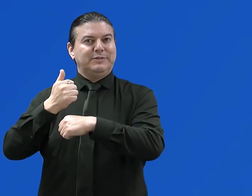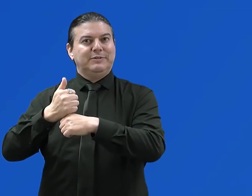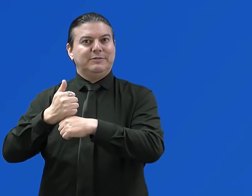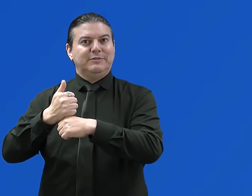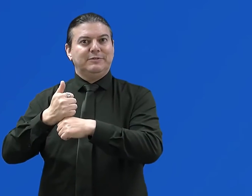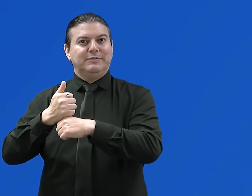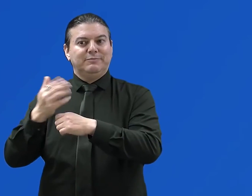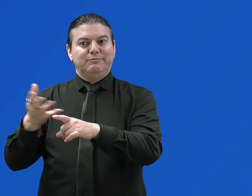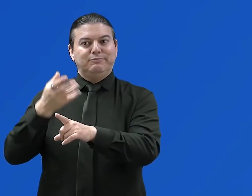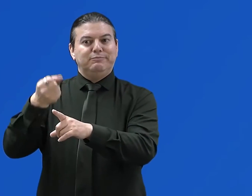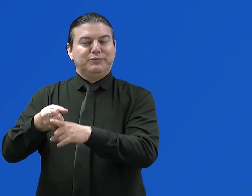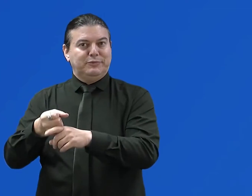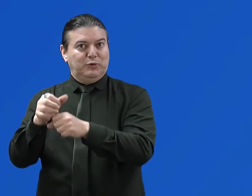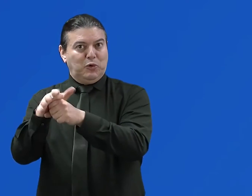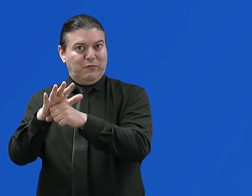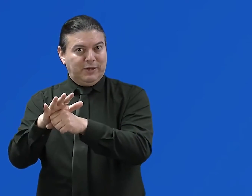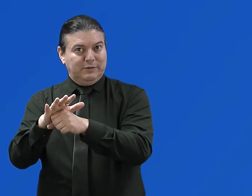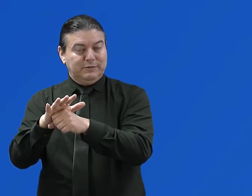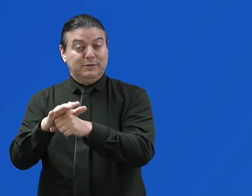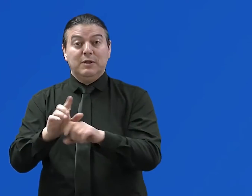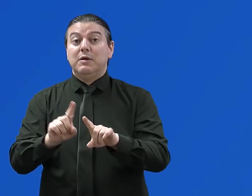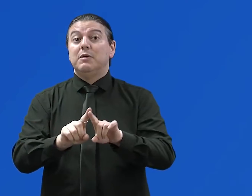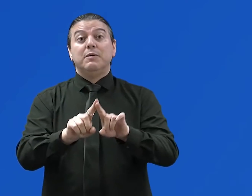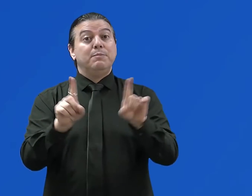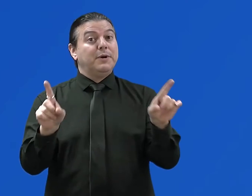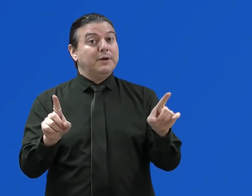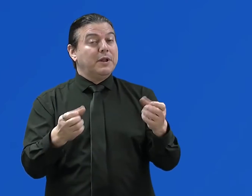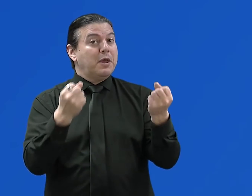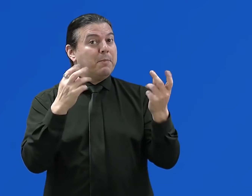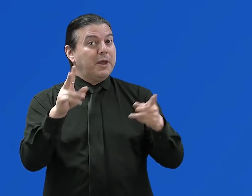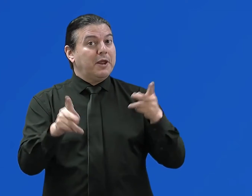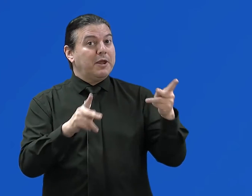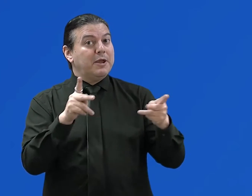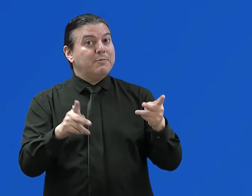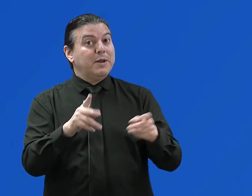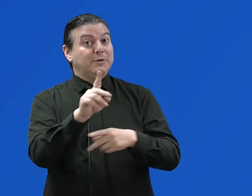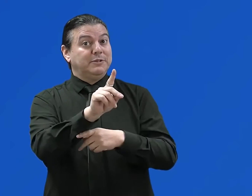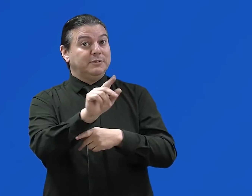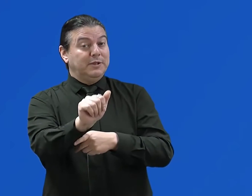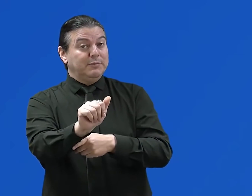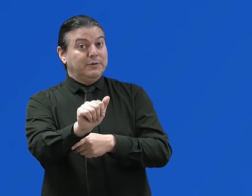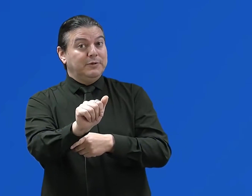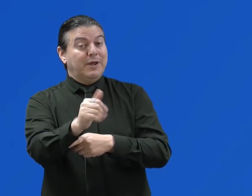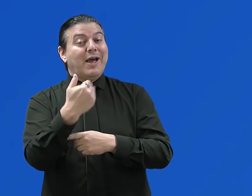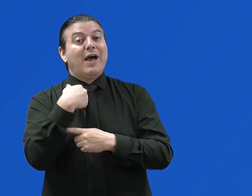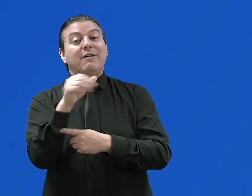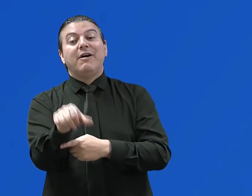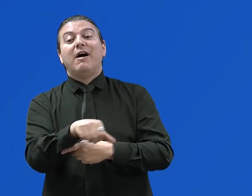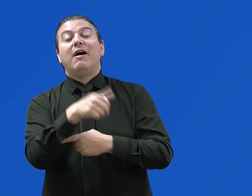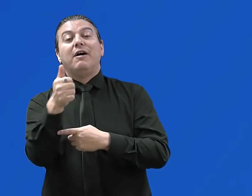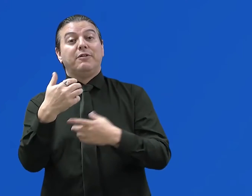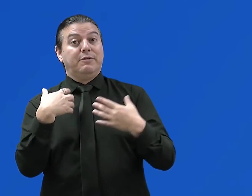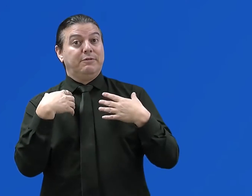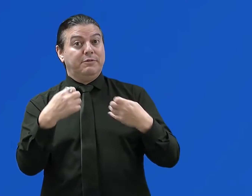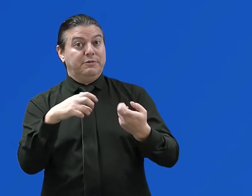COVID-19. However, many people with disabilities have certain health